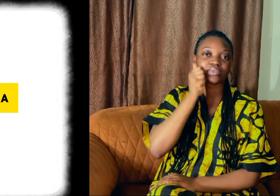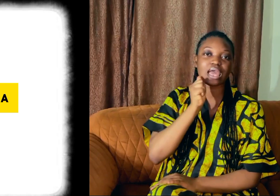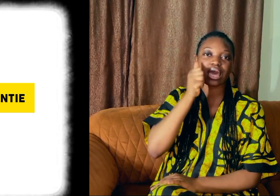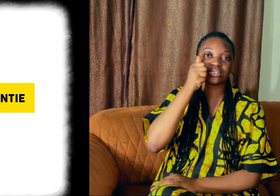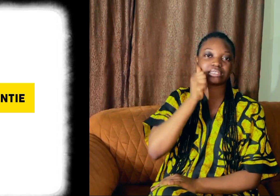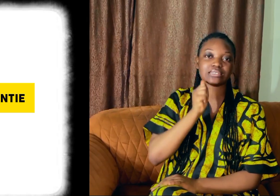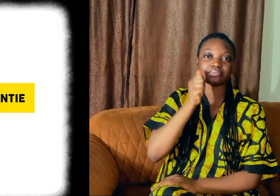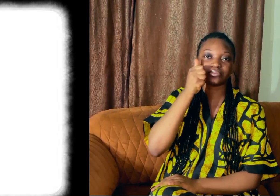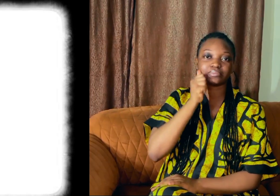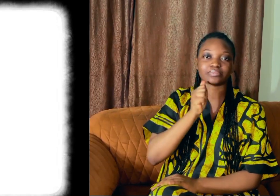auntie,